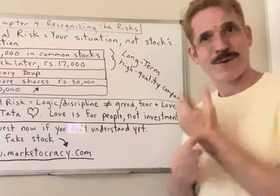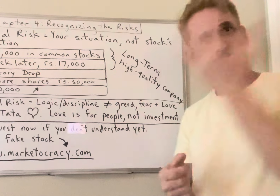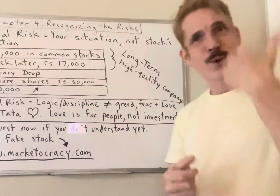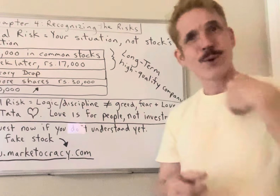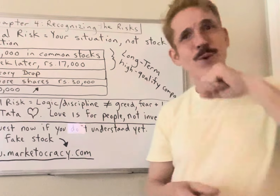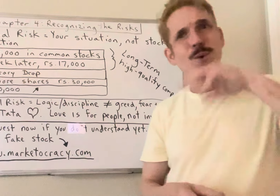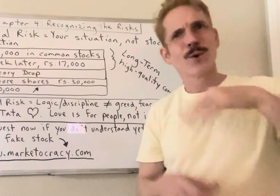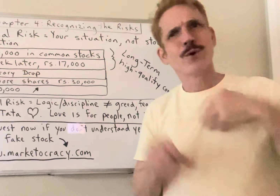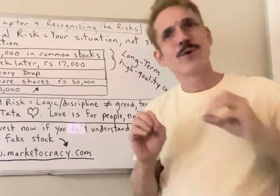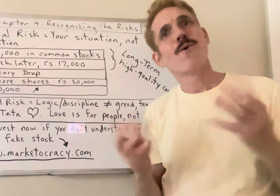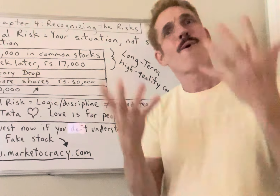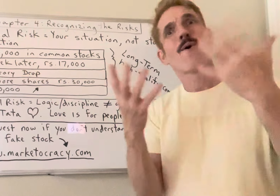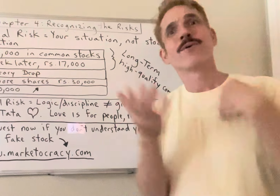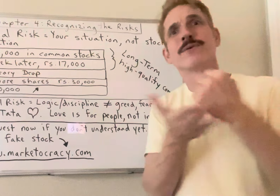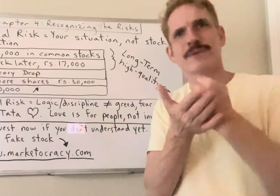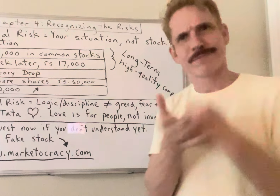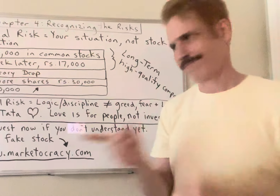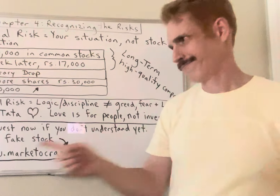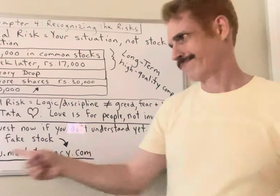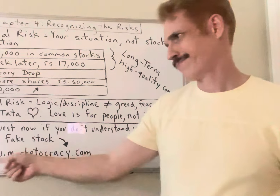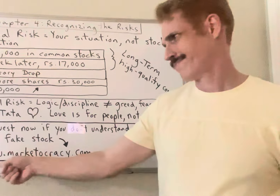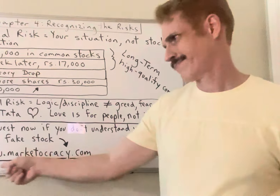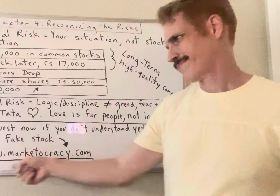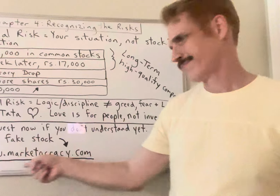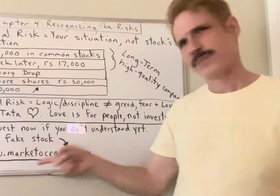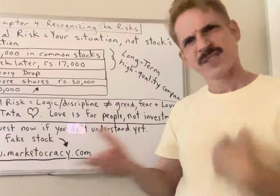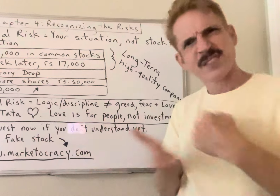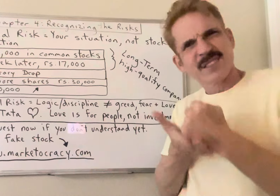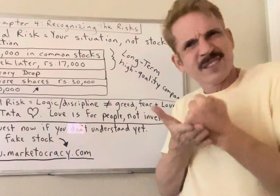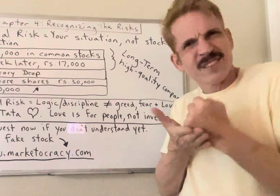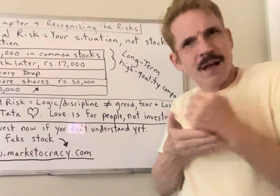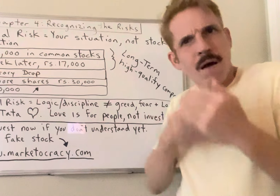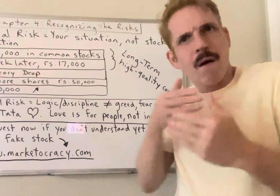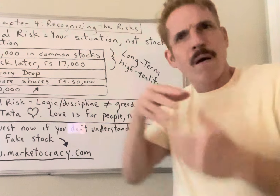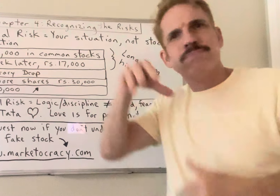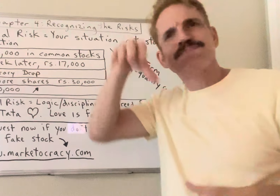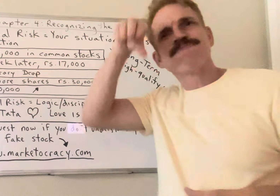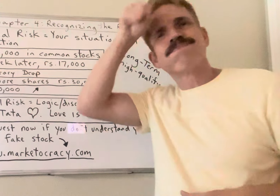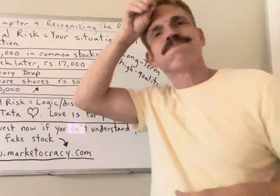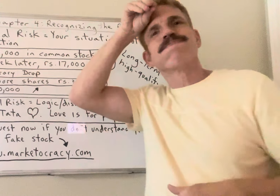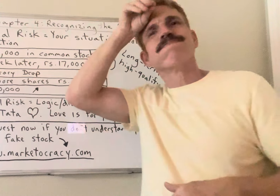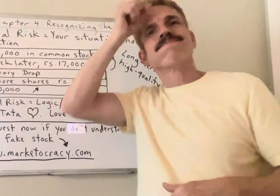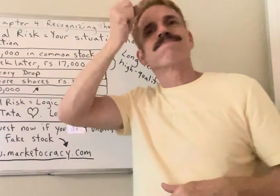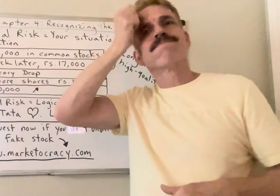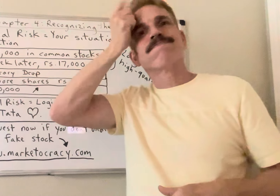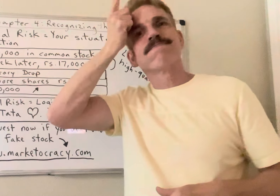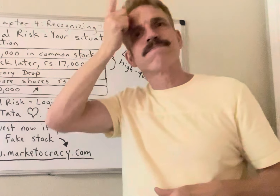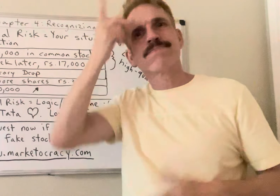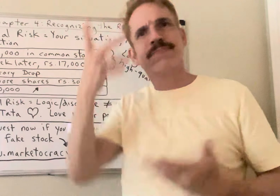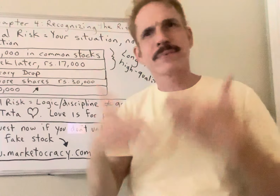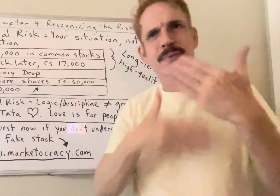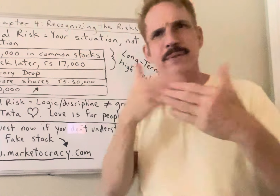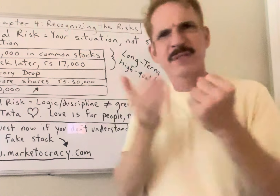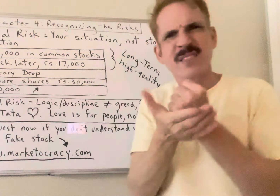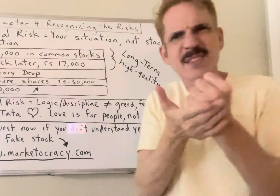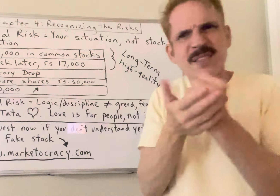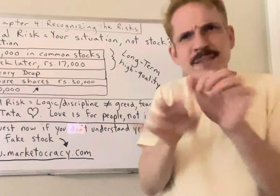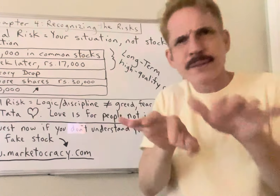bank, and she said the reason, how is it that he can look on the screen,